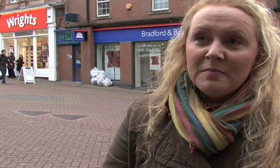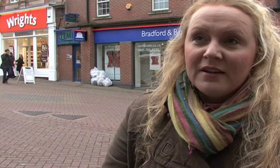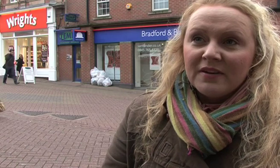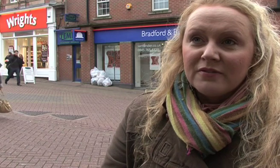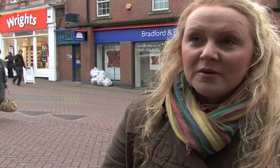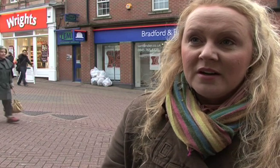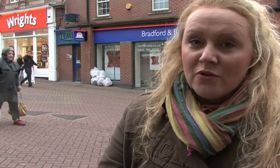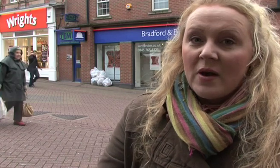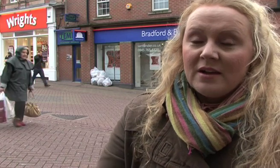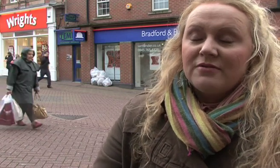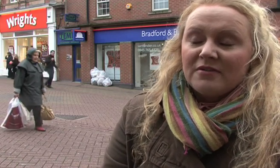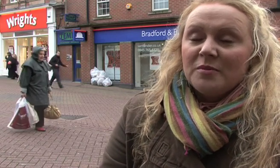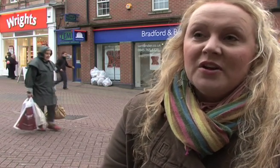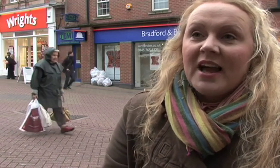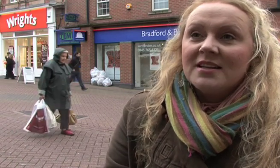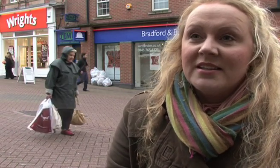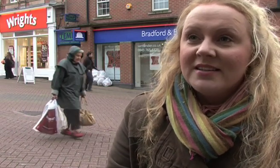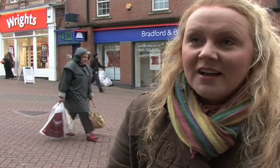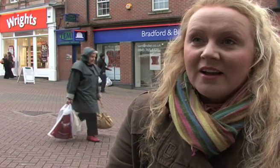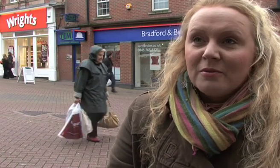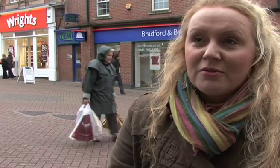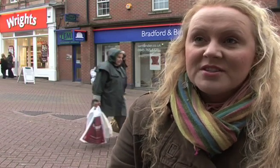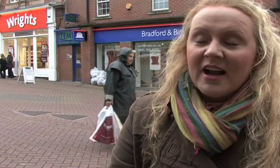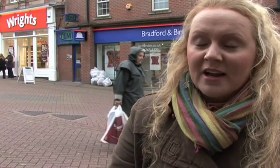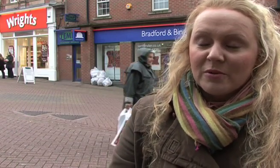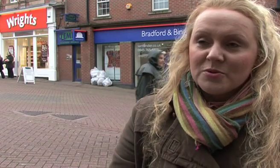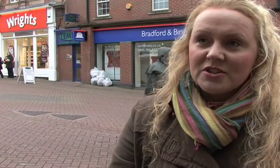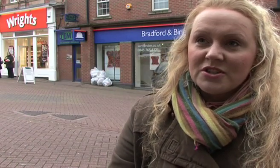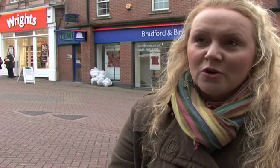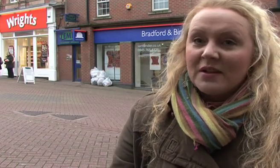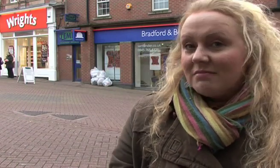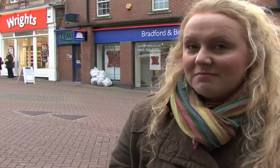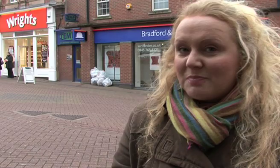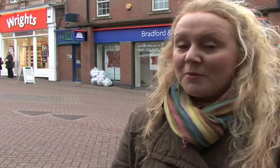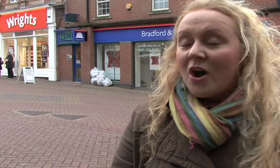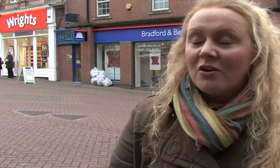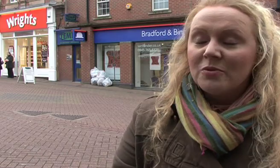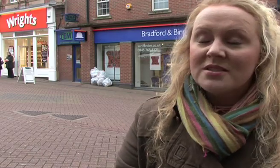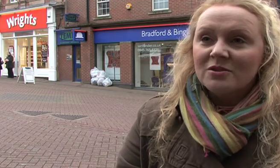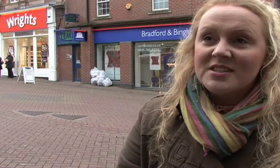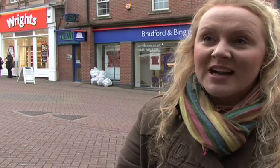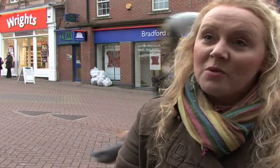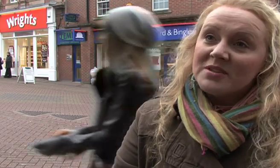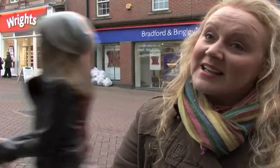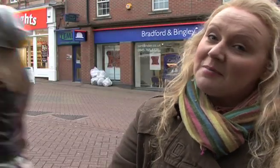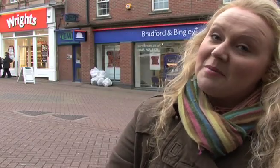benefit from another way of communicating through sign language which normally people can't always understand what we're singing maybe.